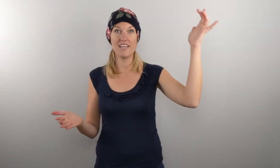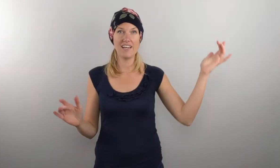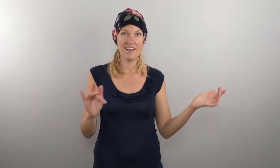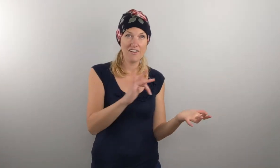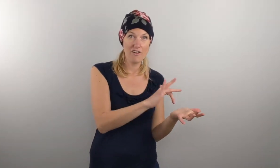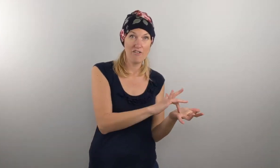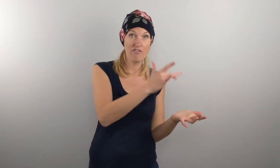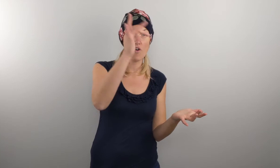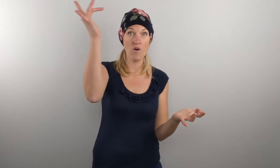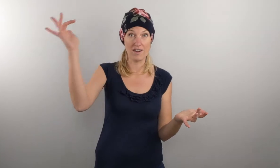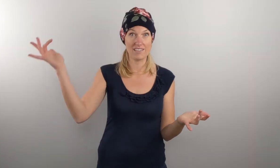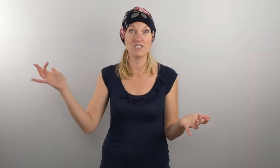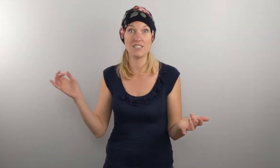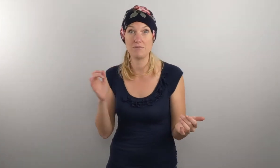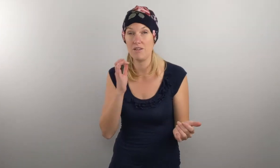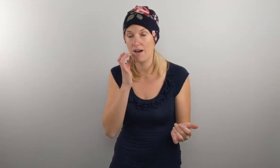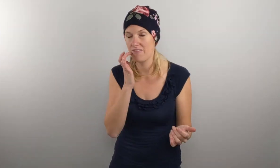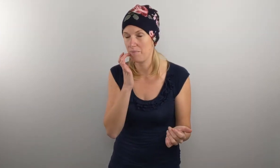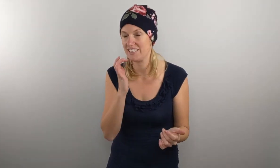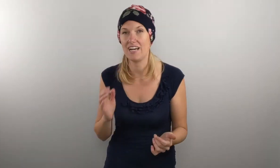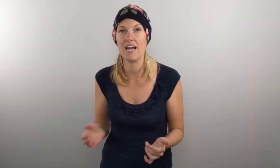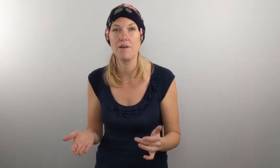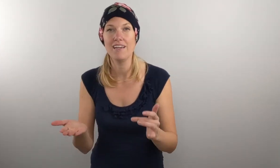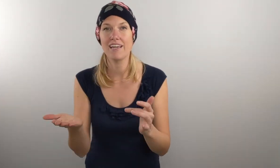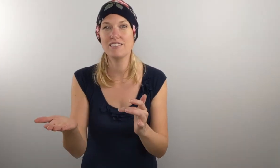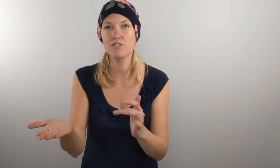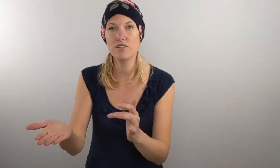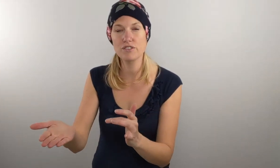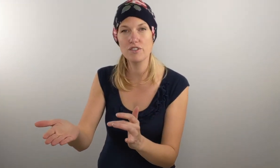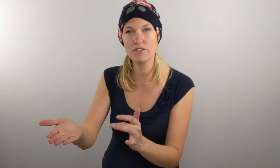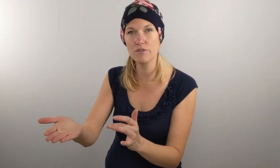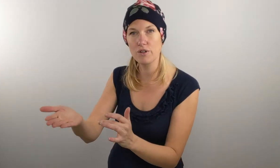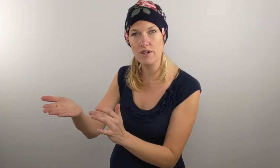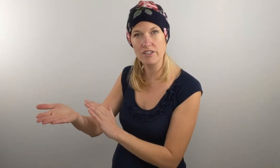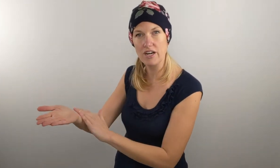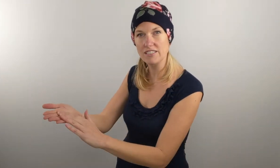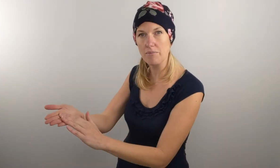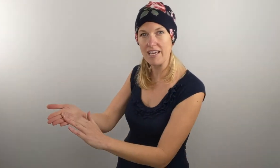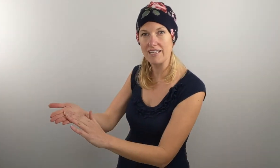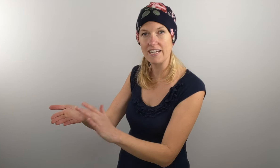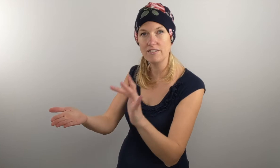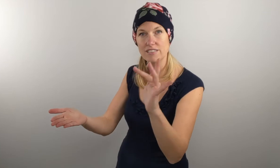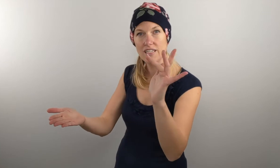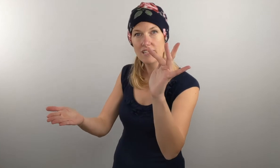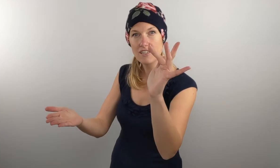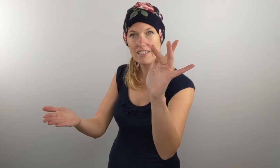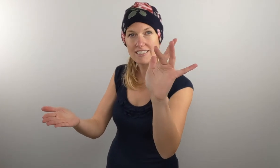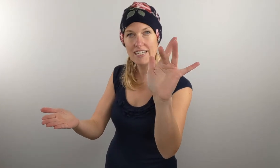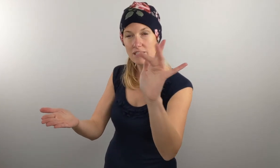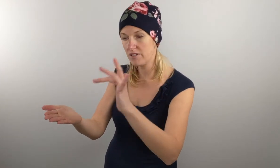3, 4, because trust me, you have that much time. Okay, so for those of you who don't know, you have your non-dominant hand out. You're gonna touch it with your